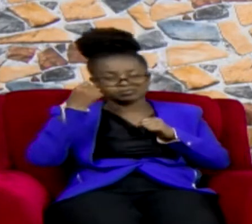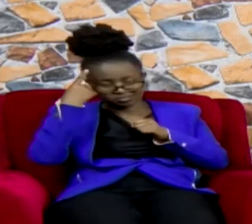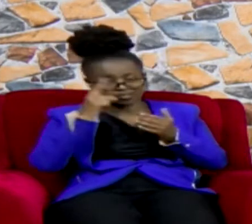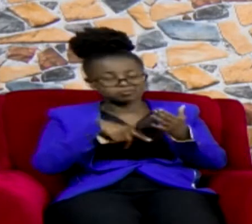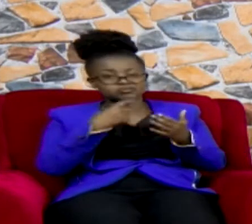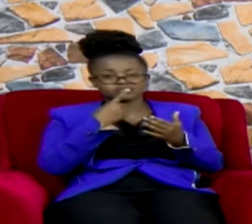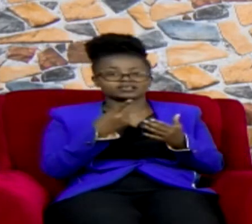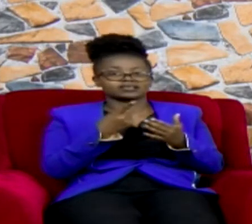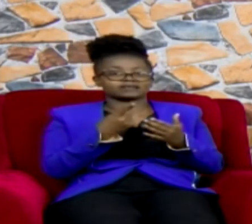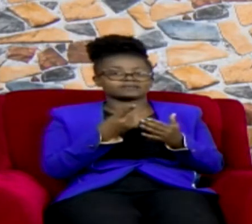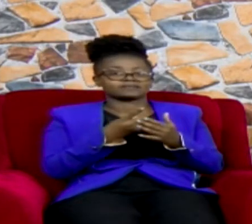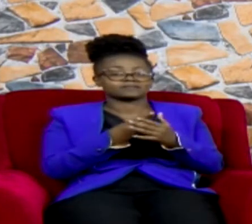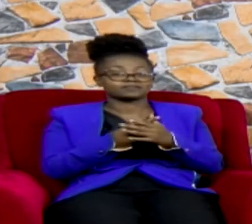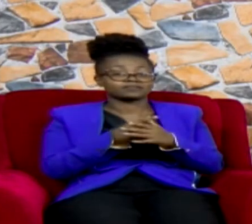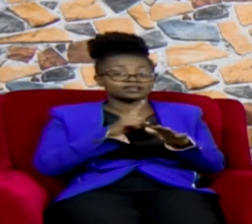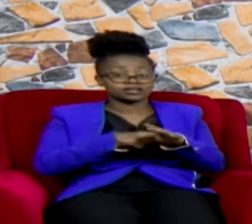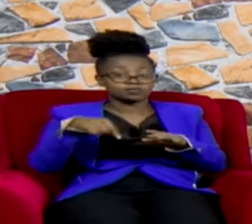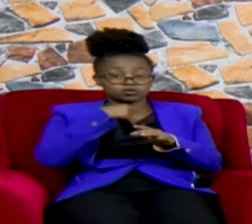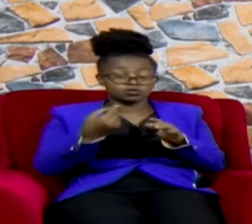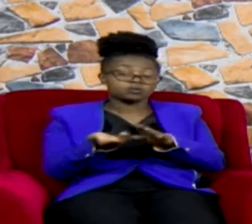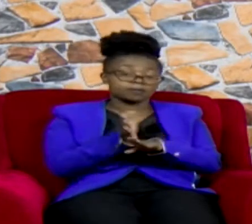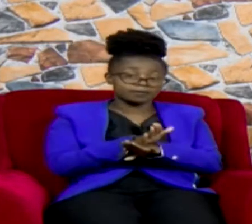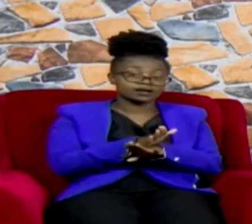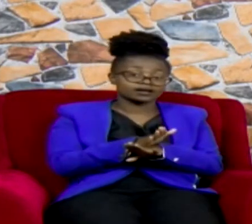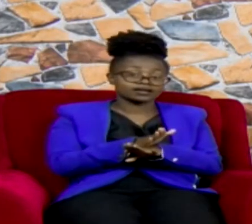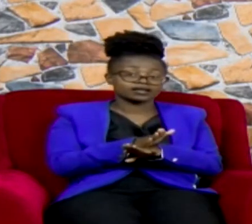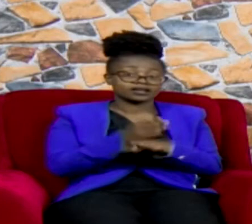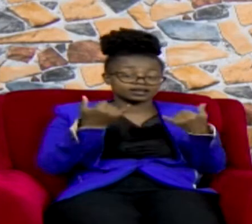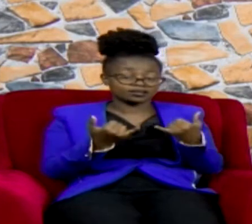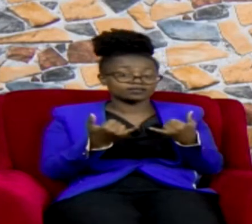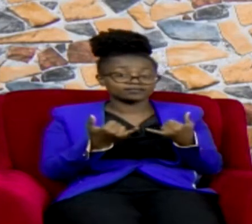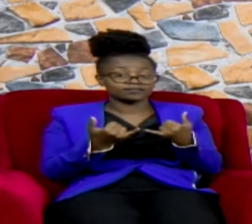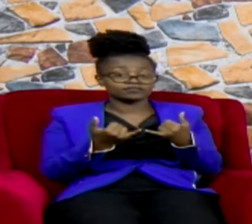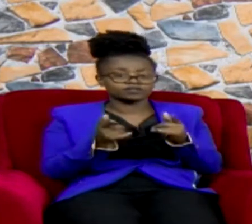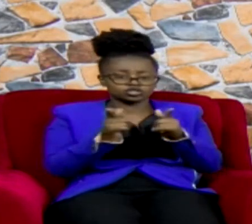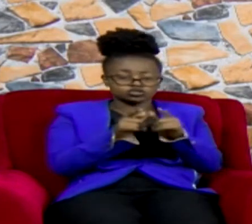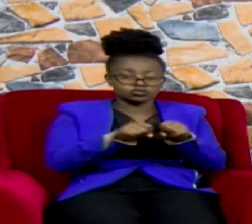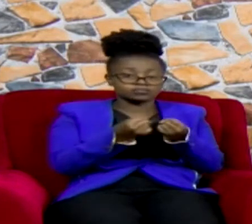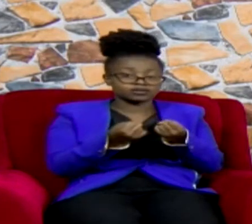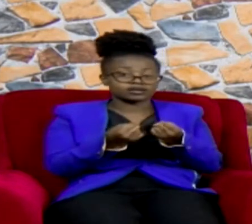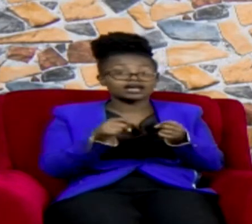saying. Okay. Yes. So when we come back, now let's